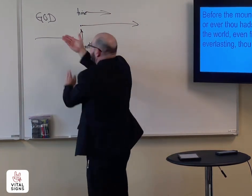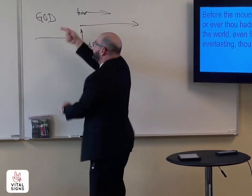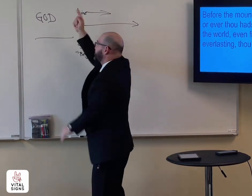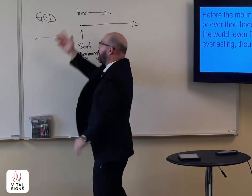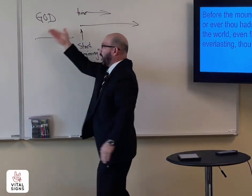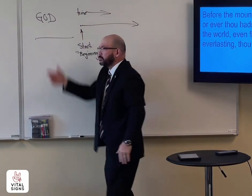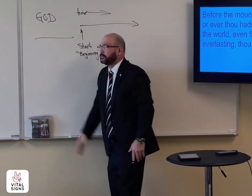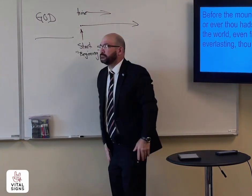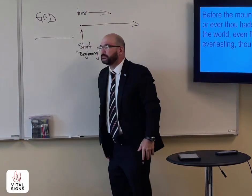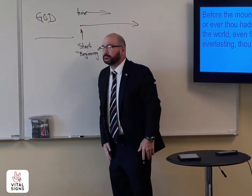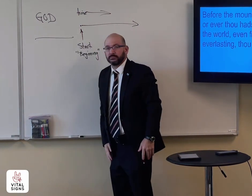God.